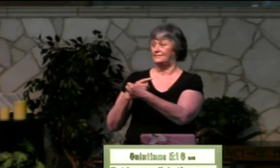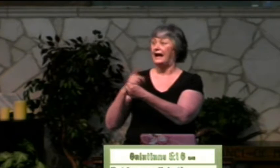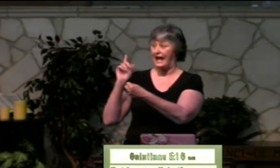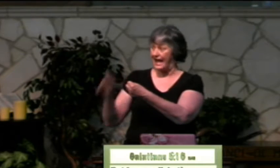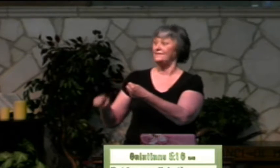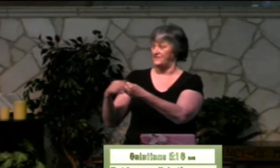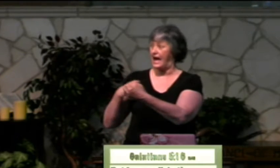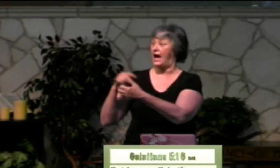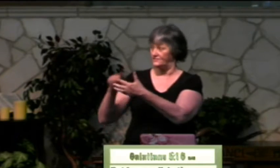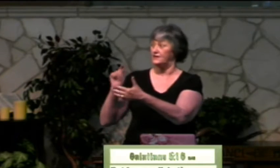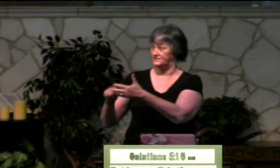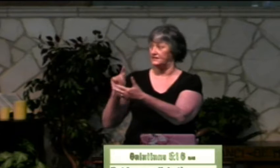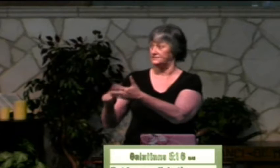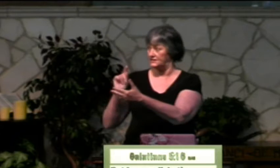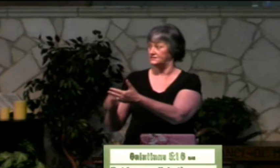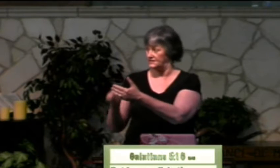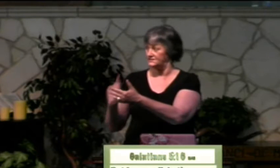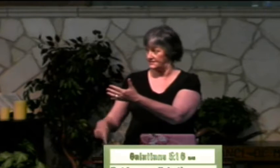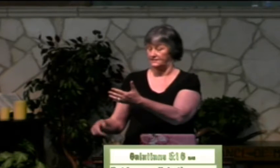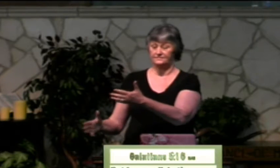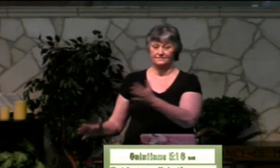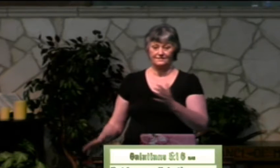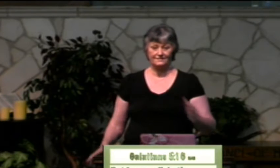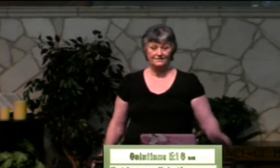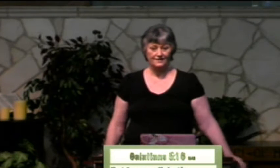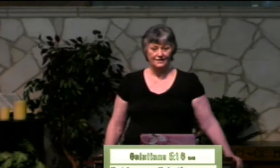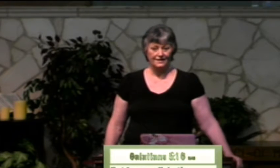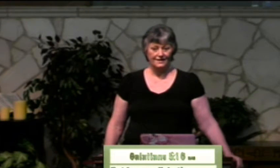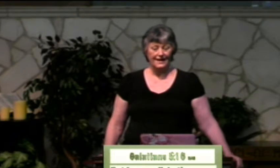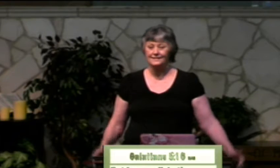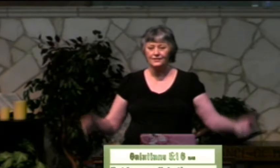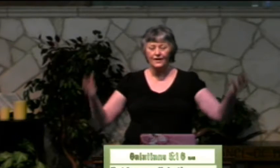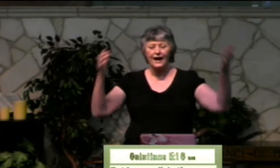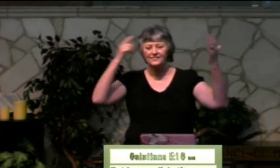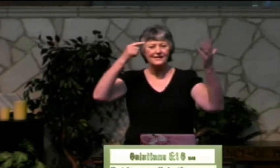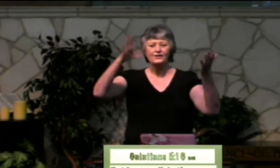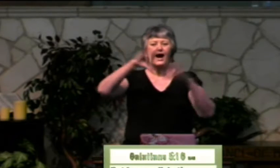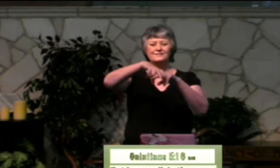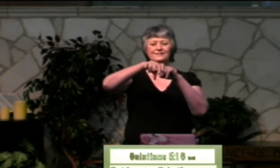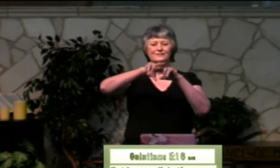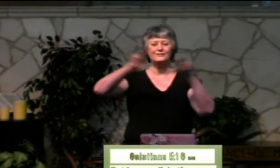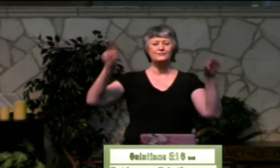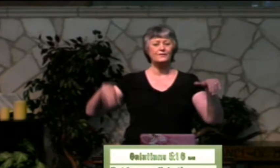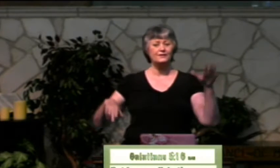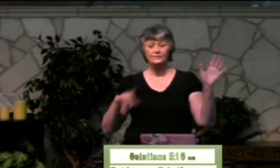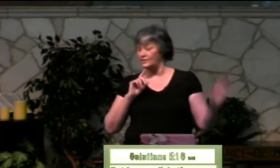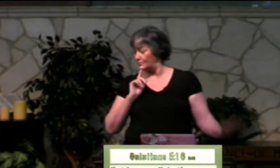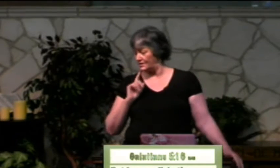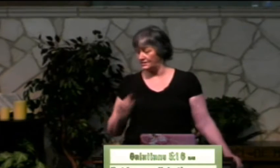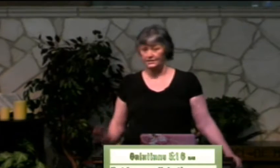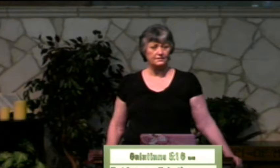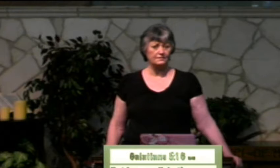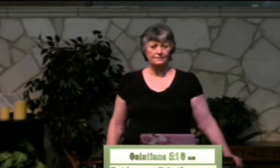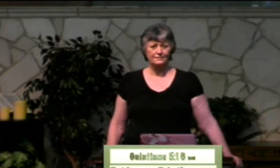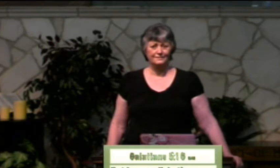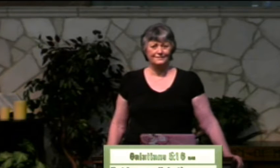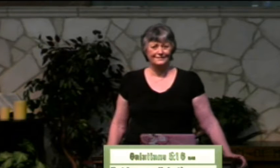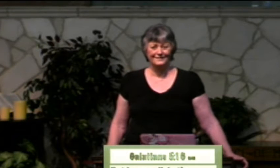I have to have this. And, you know, I think God sits on his throne and goes, oh, really?